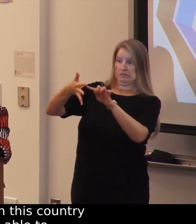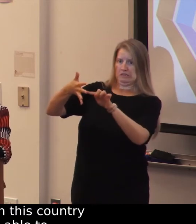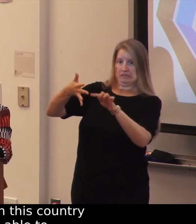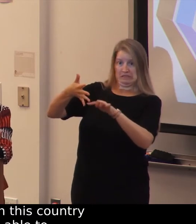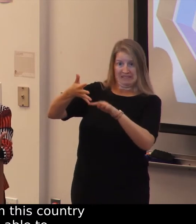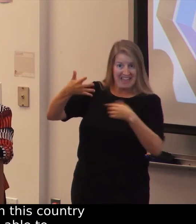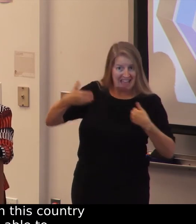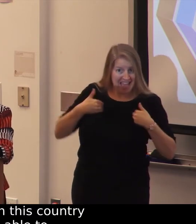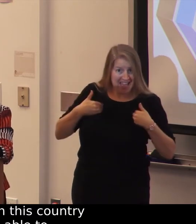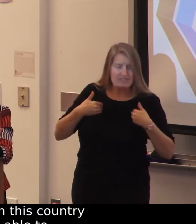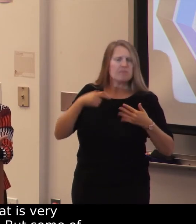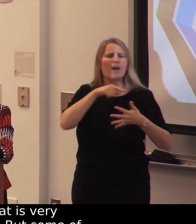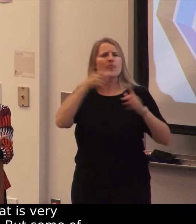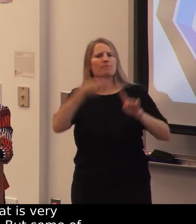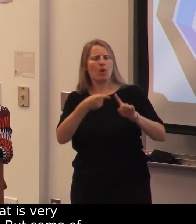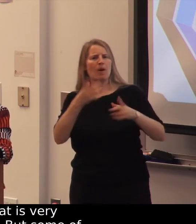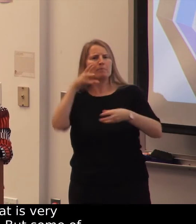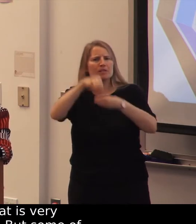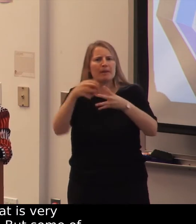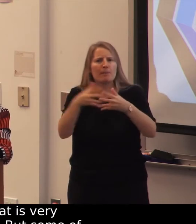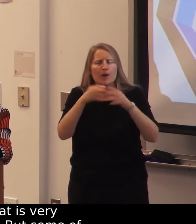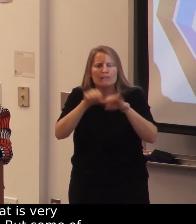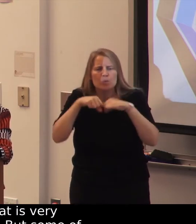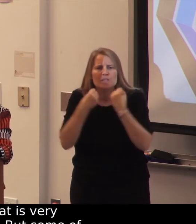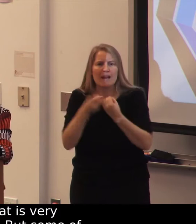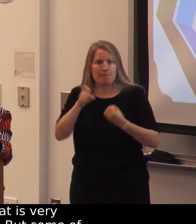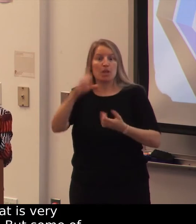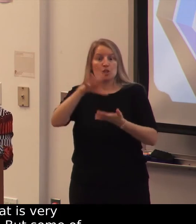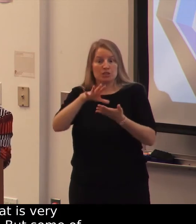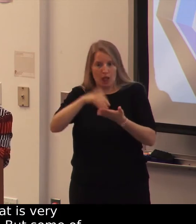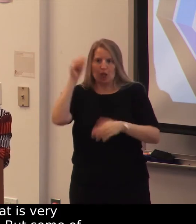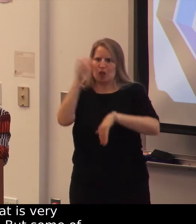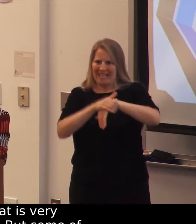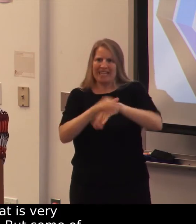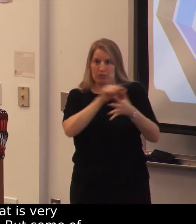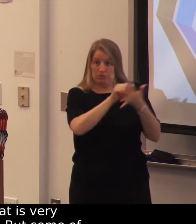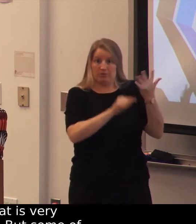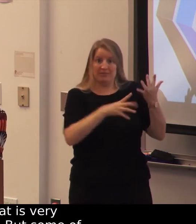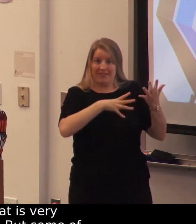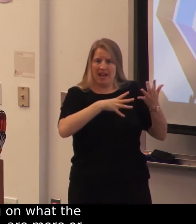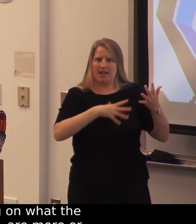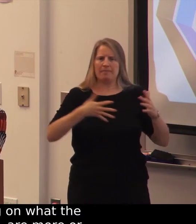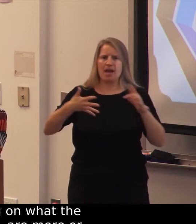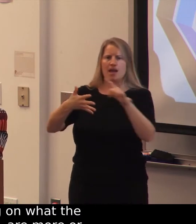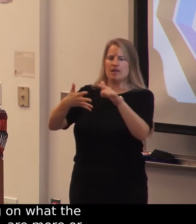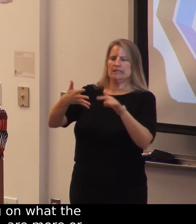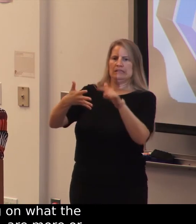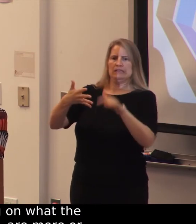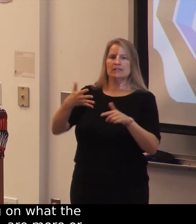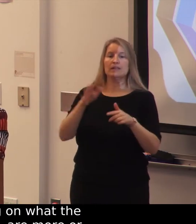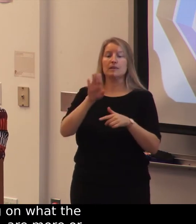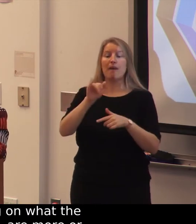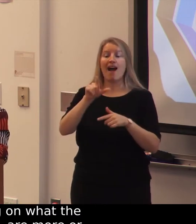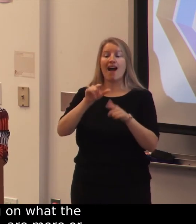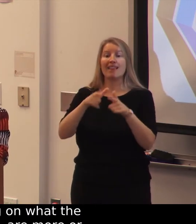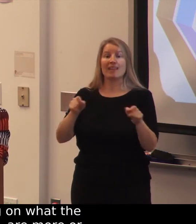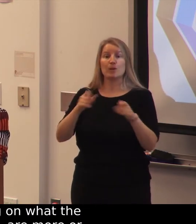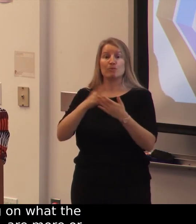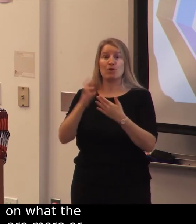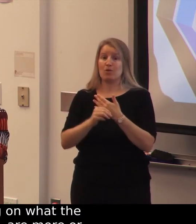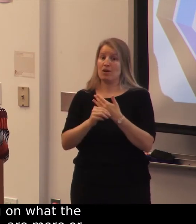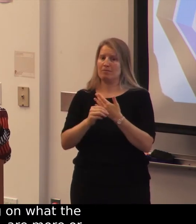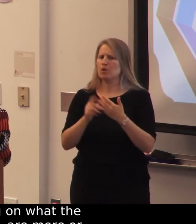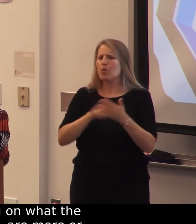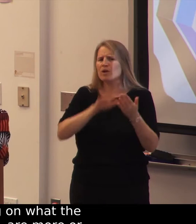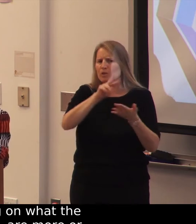to participate in American society. And that's very, very important. But some of those bilingual programs, depending on what their